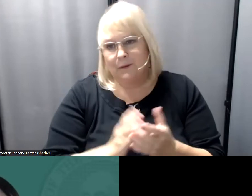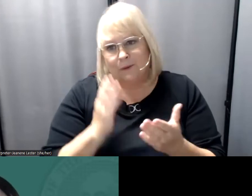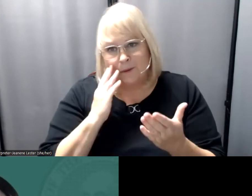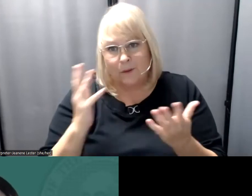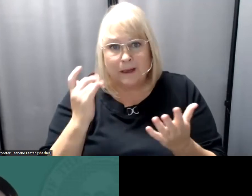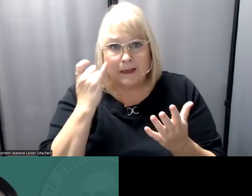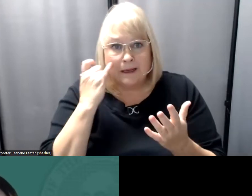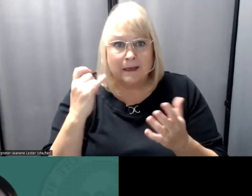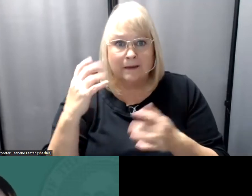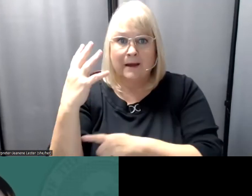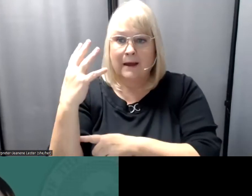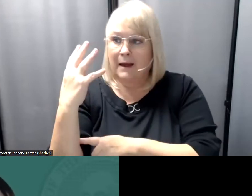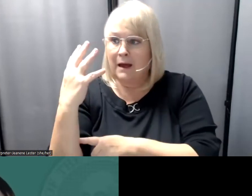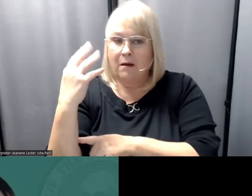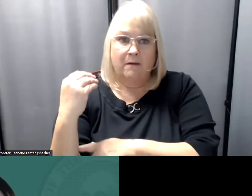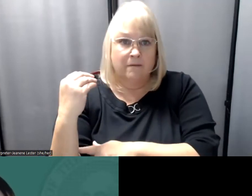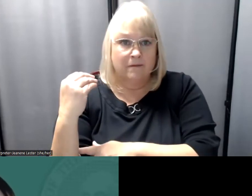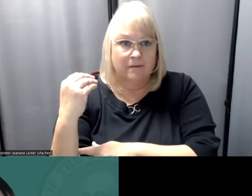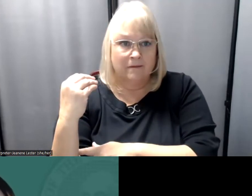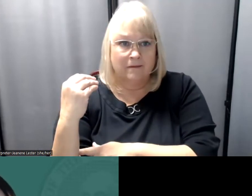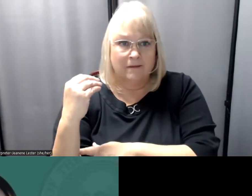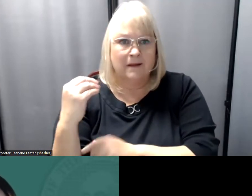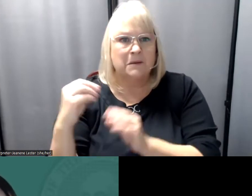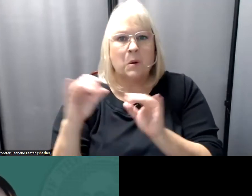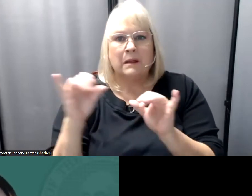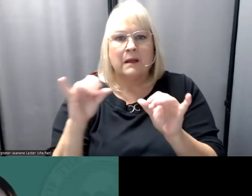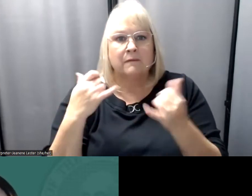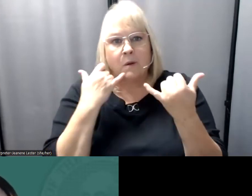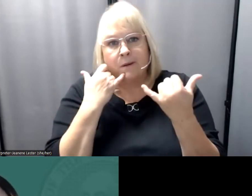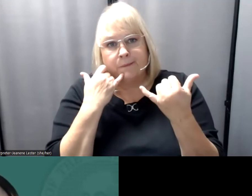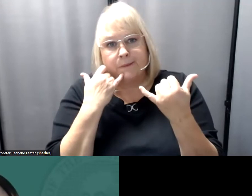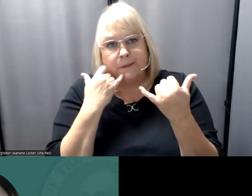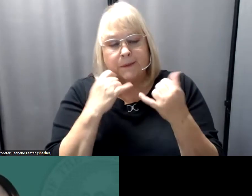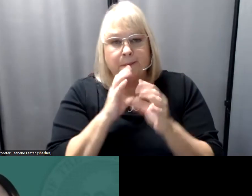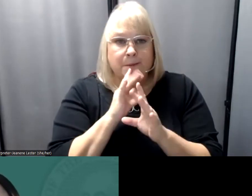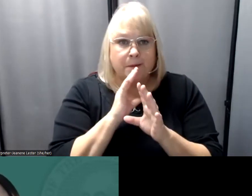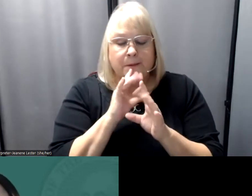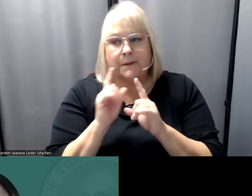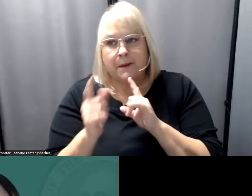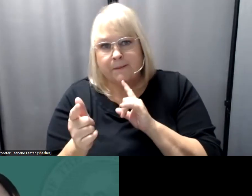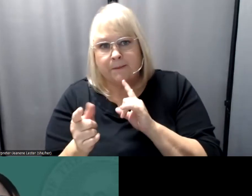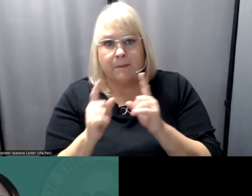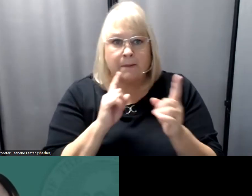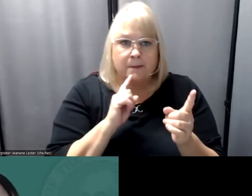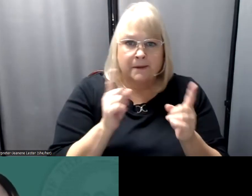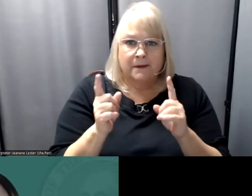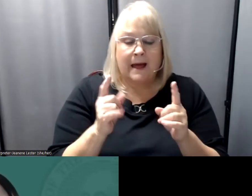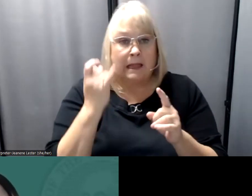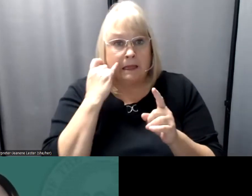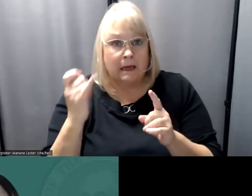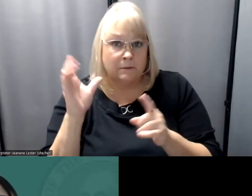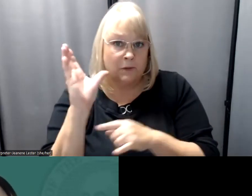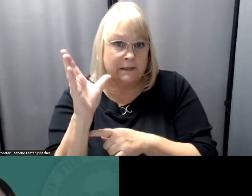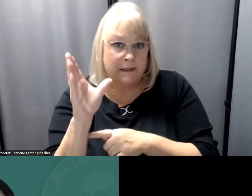If cameras are off, it's really like a phone call. Unless they're presenting some PowerPoint you can see, but